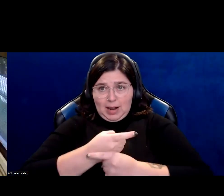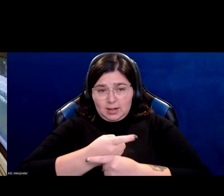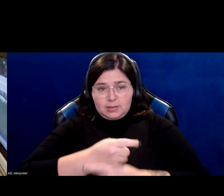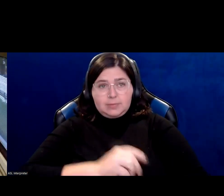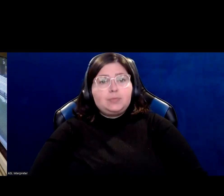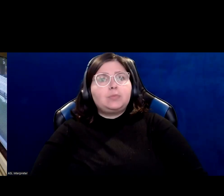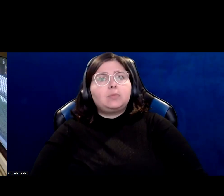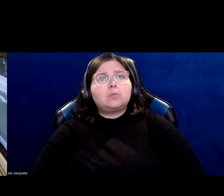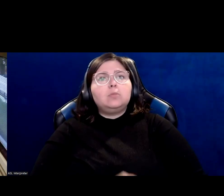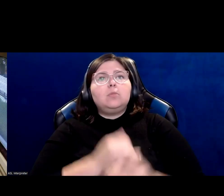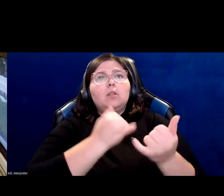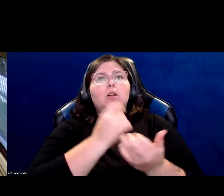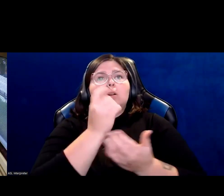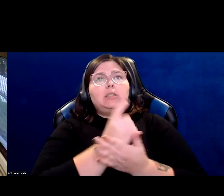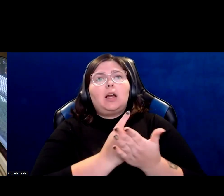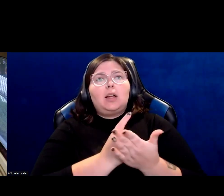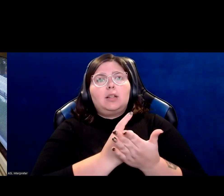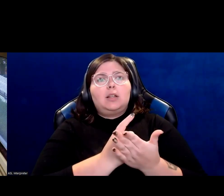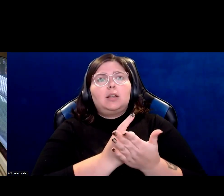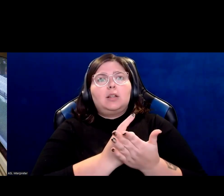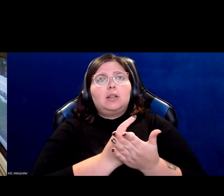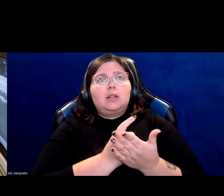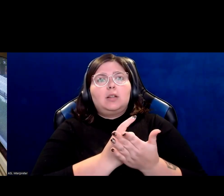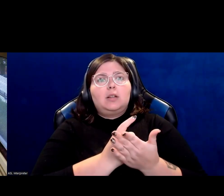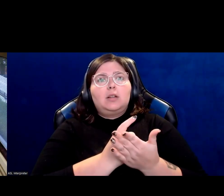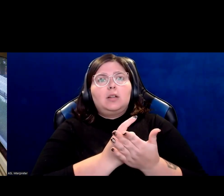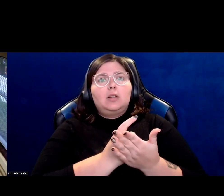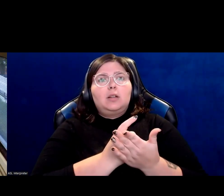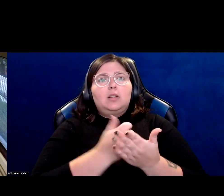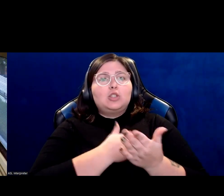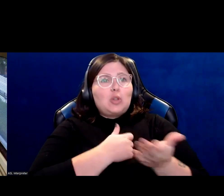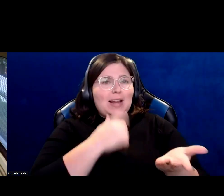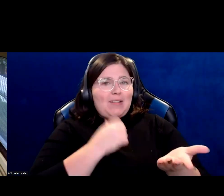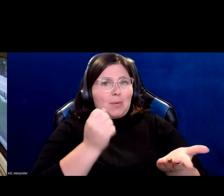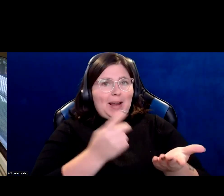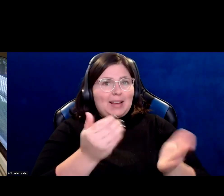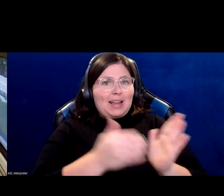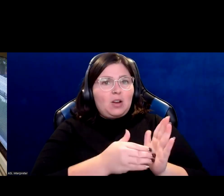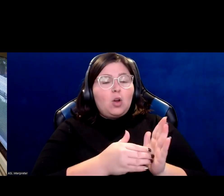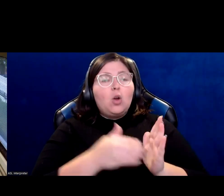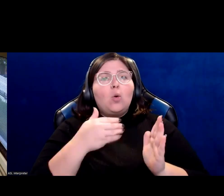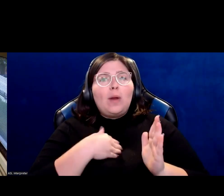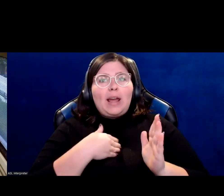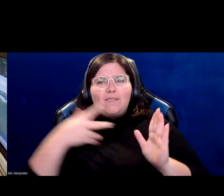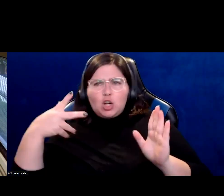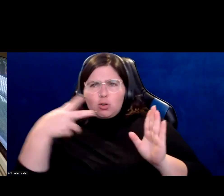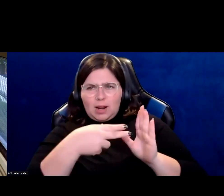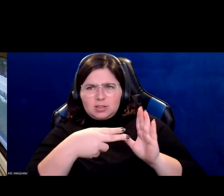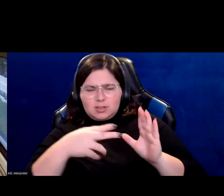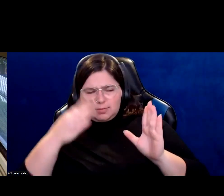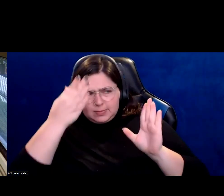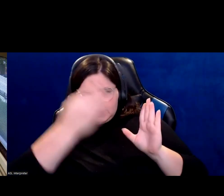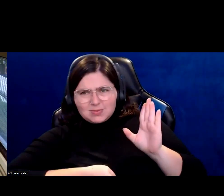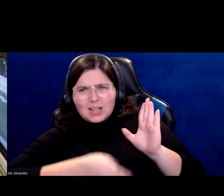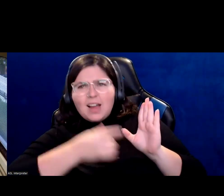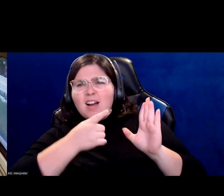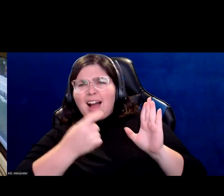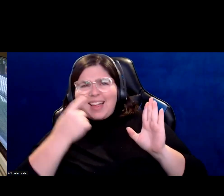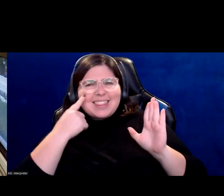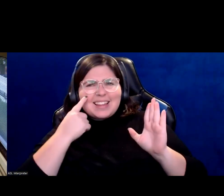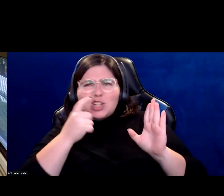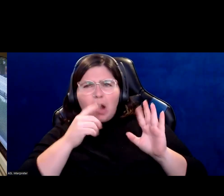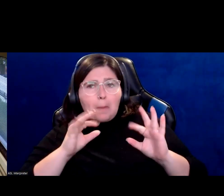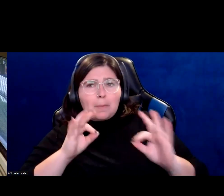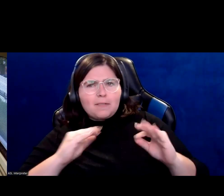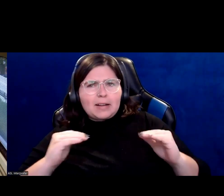So the current design is, I think, oh, sorry. Can What I'm I? getting at is there's. We do have a cross section. I don't think they're quite flat. I just think give they've us got a an little bit of inclination, curve to